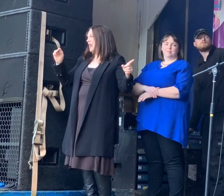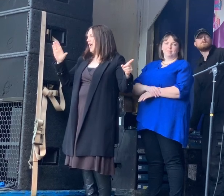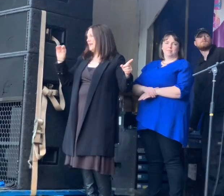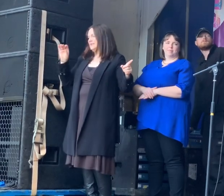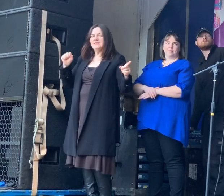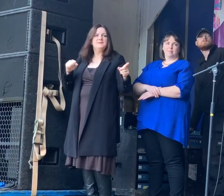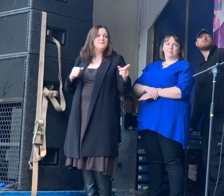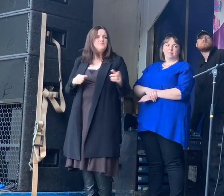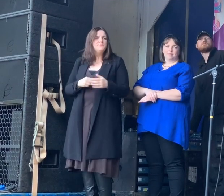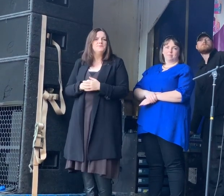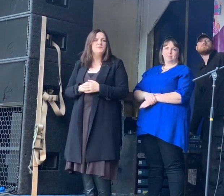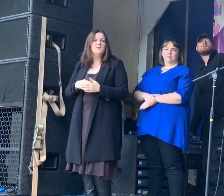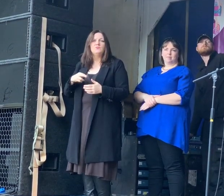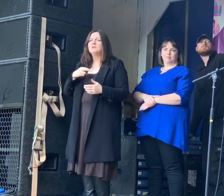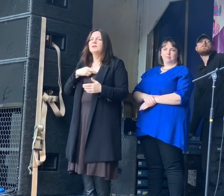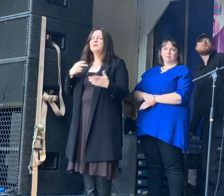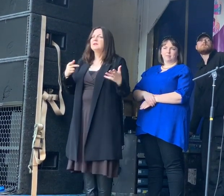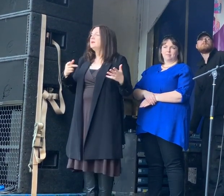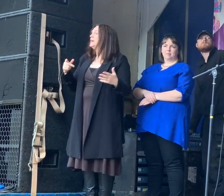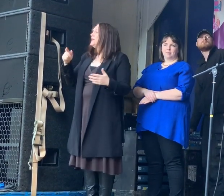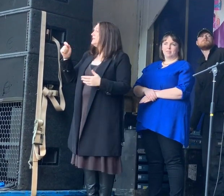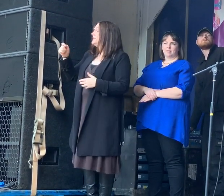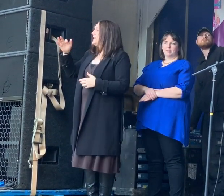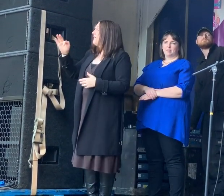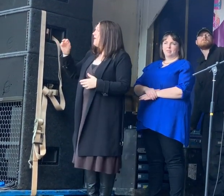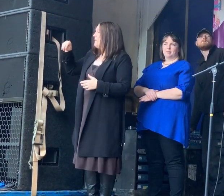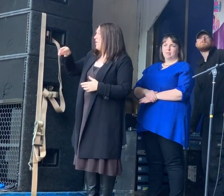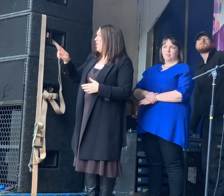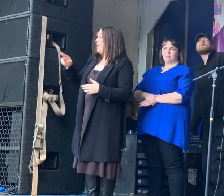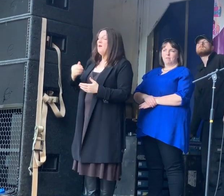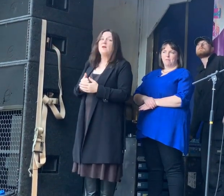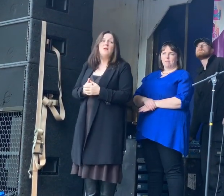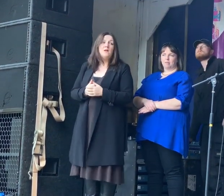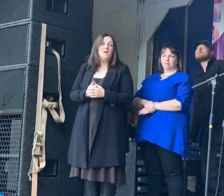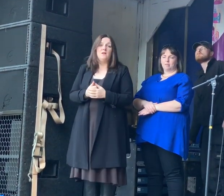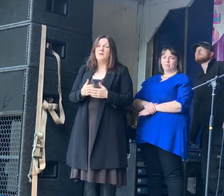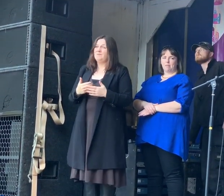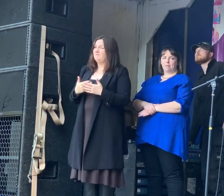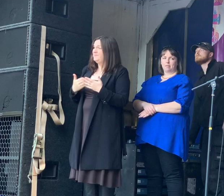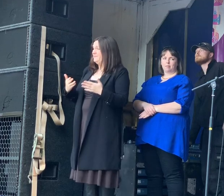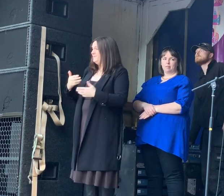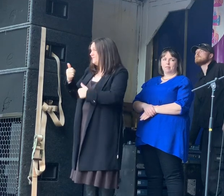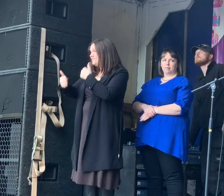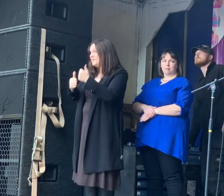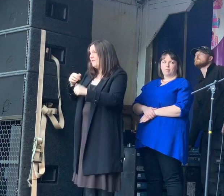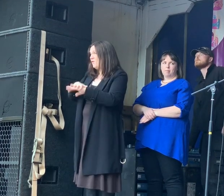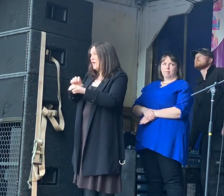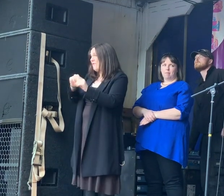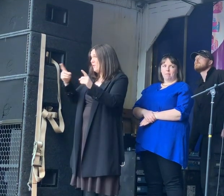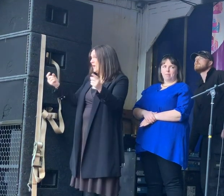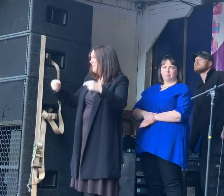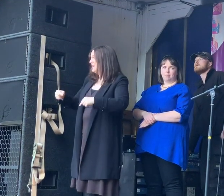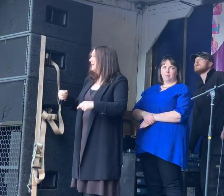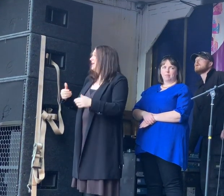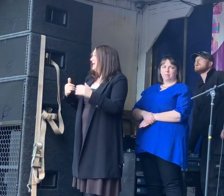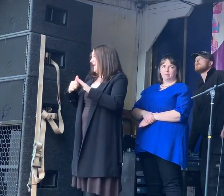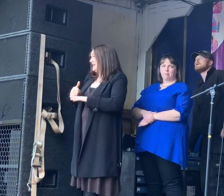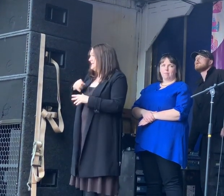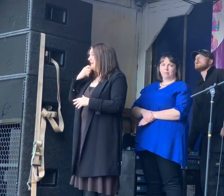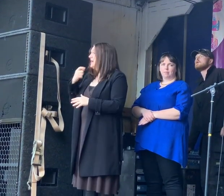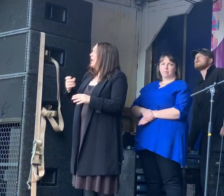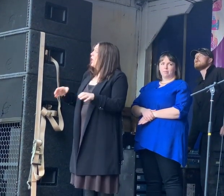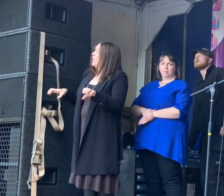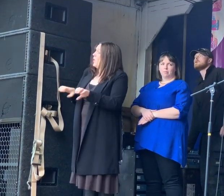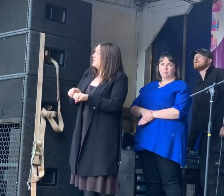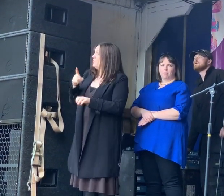and a huge cheer for all the families of TFMR, and a huge cheer for you for coming out. Although, as Arlette said, it is the end of one